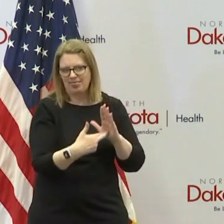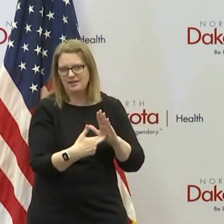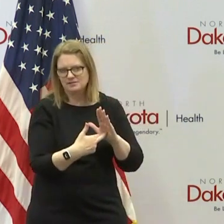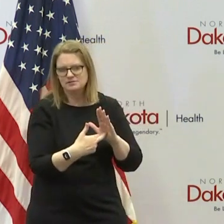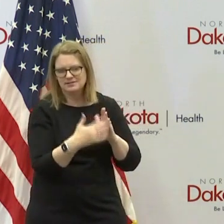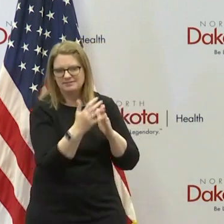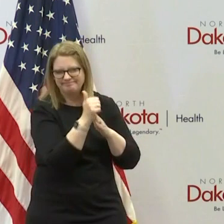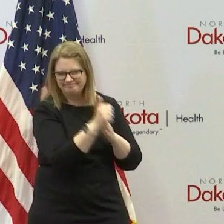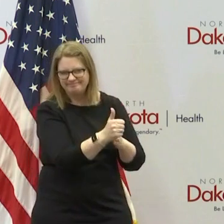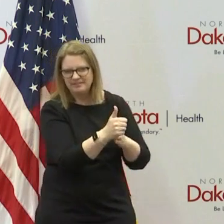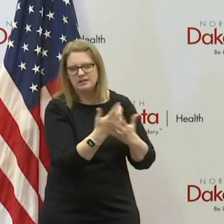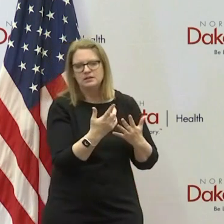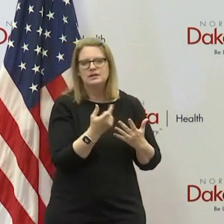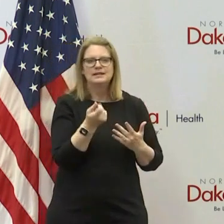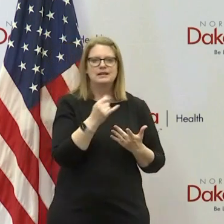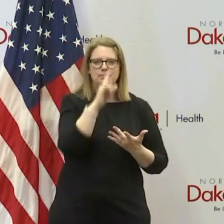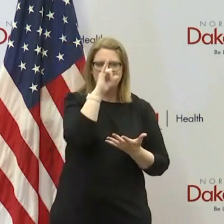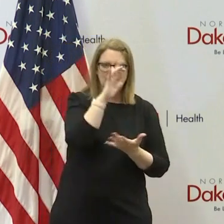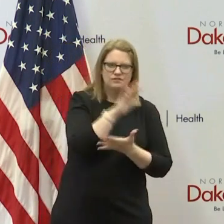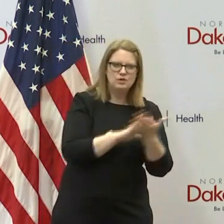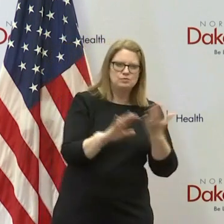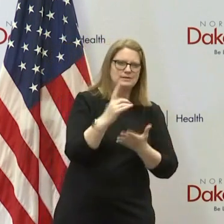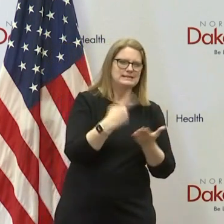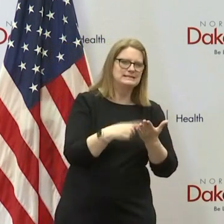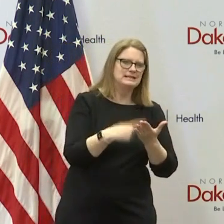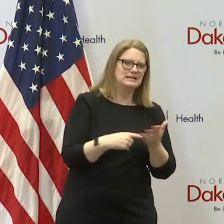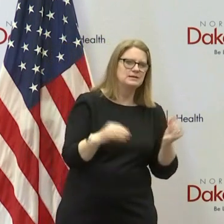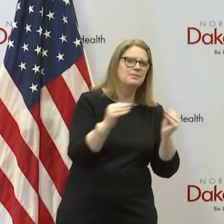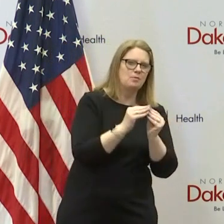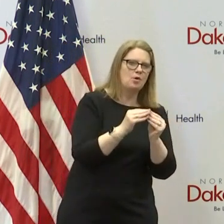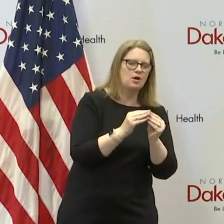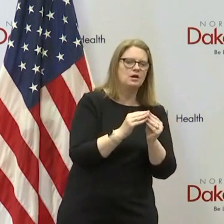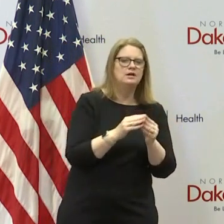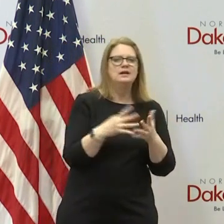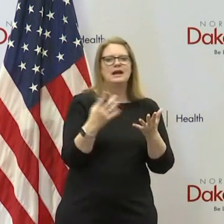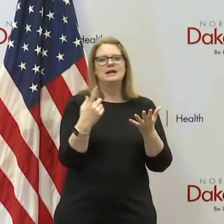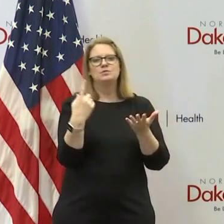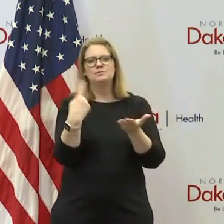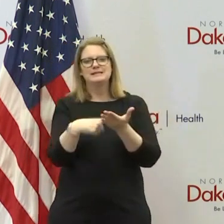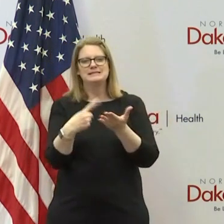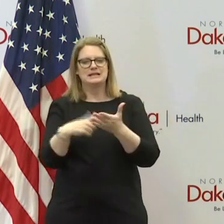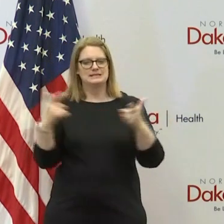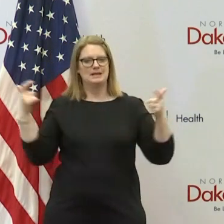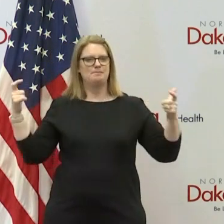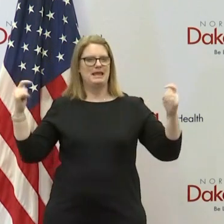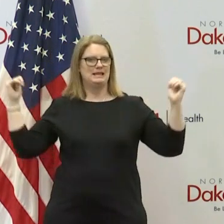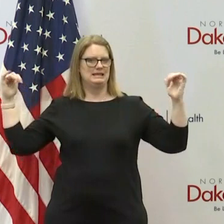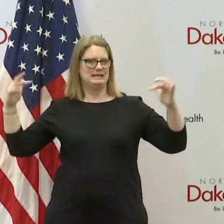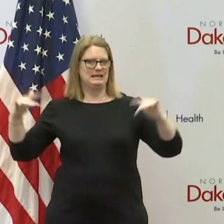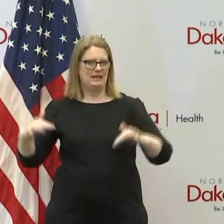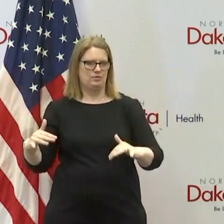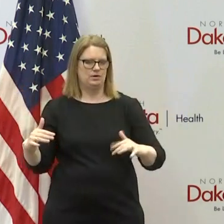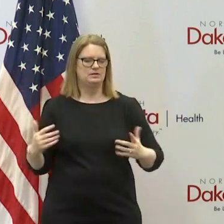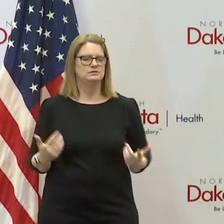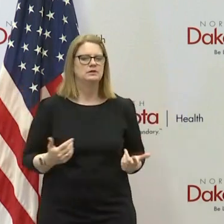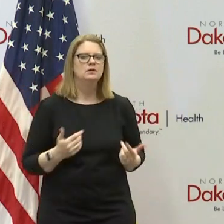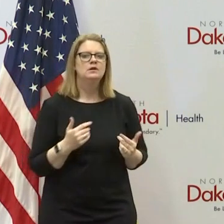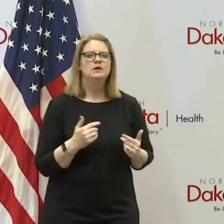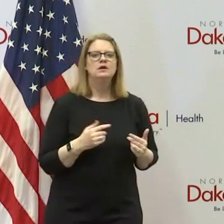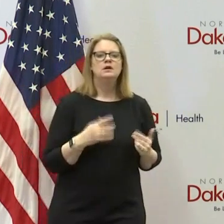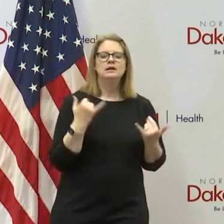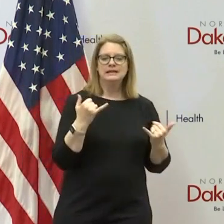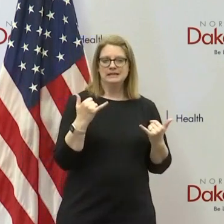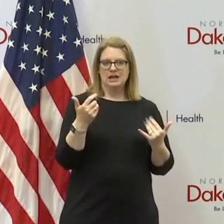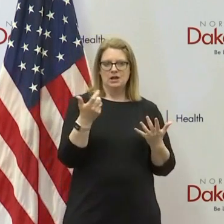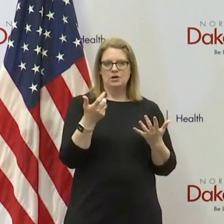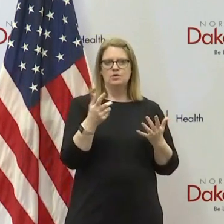there was some confusion. We'll talk some more tomorrow when we talk about large gatherings, but let me just clear up a few points today for those that might